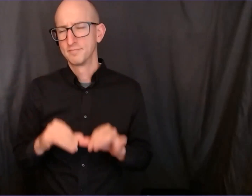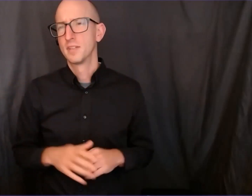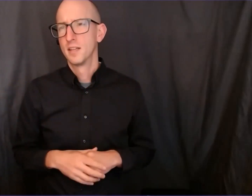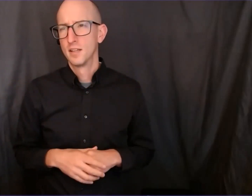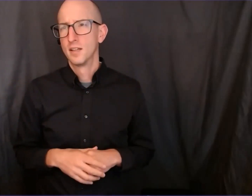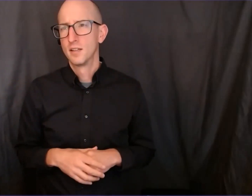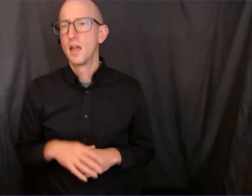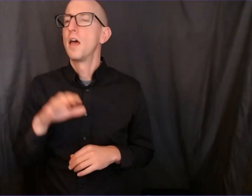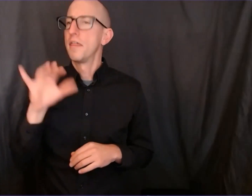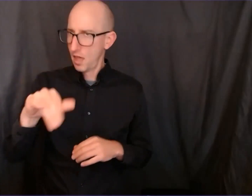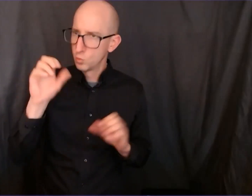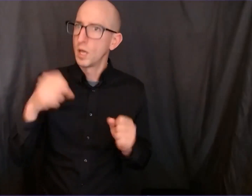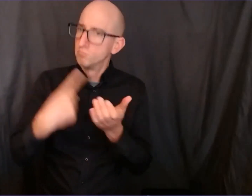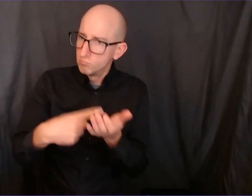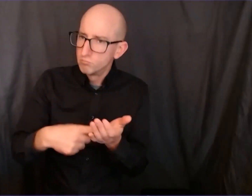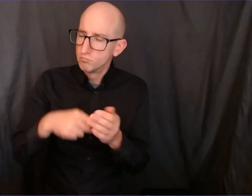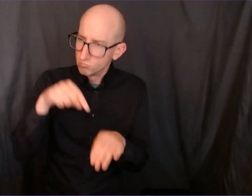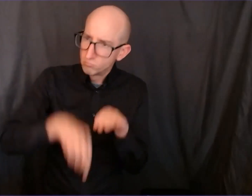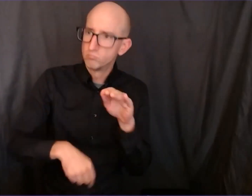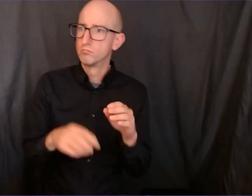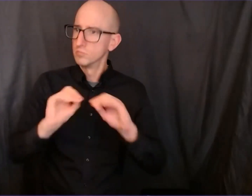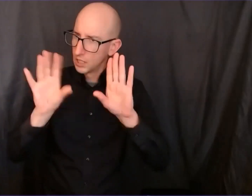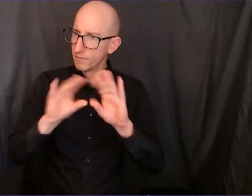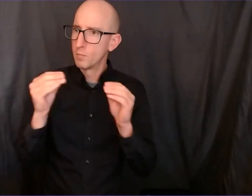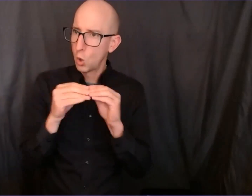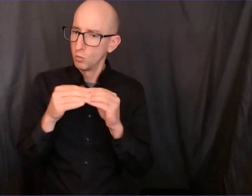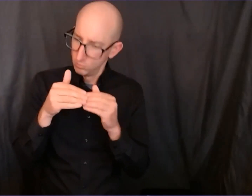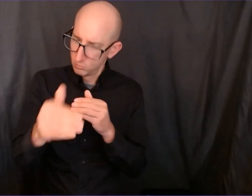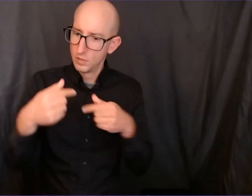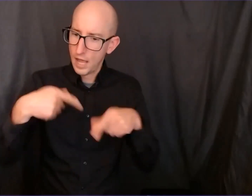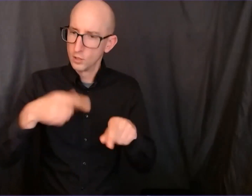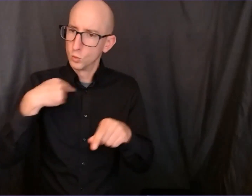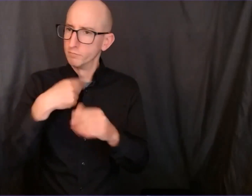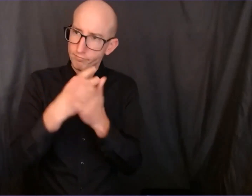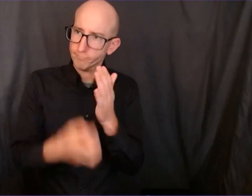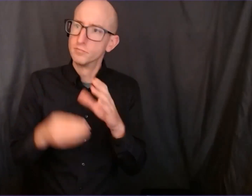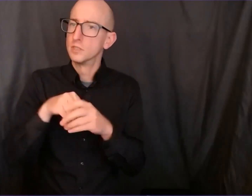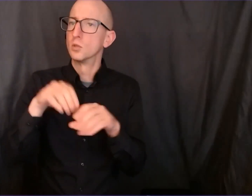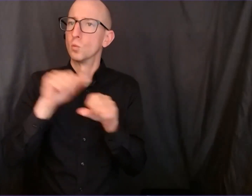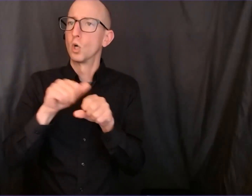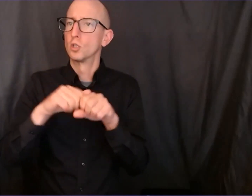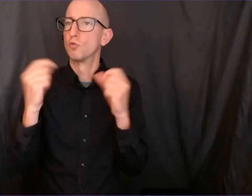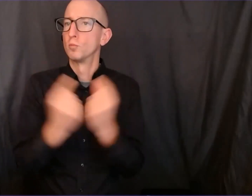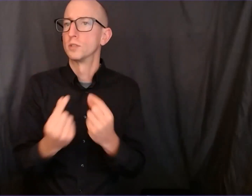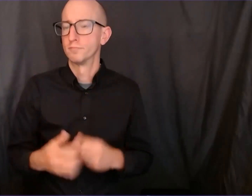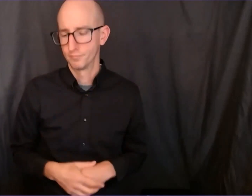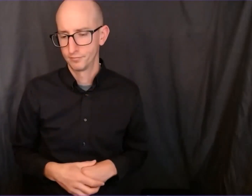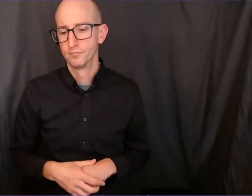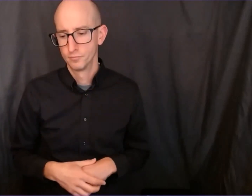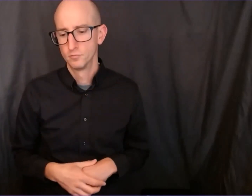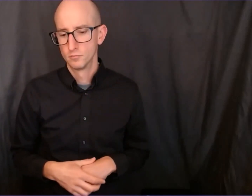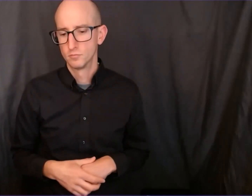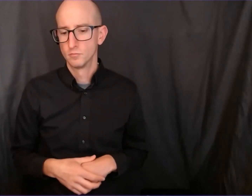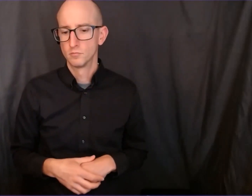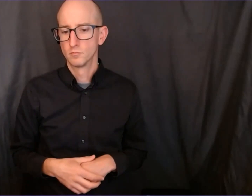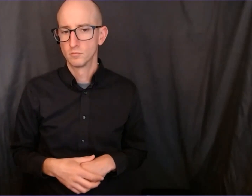explored and clarified as we dig deep into the working groups and just sort of doing the meat in